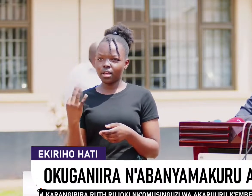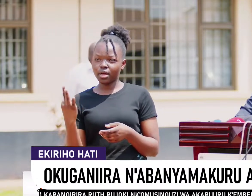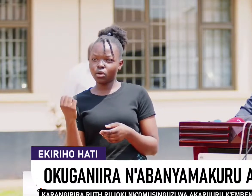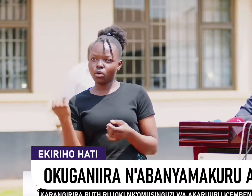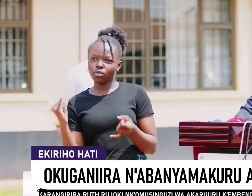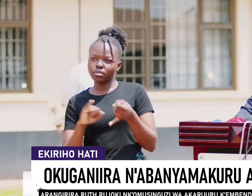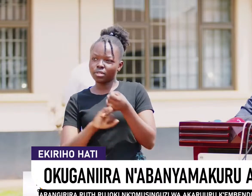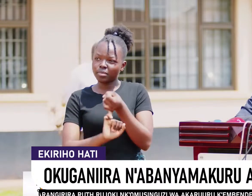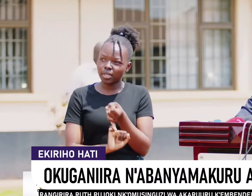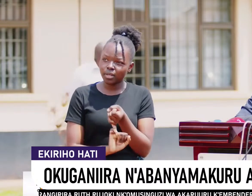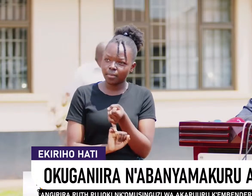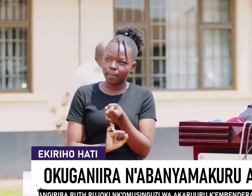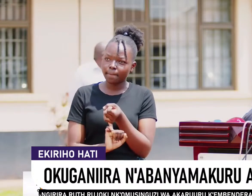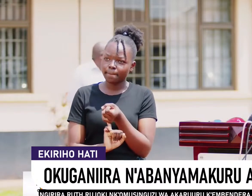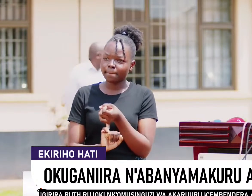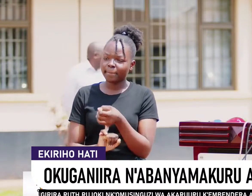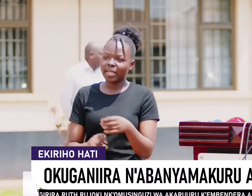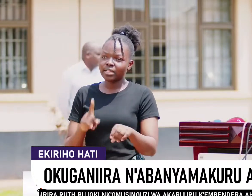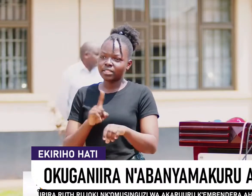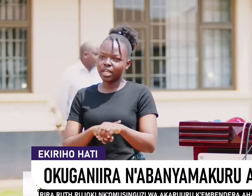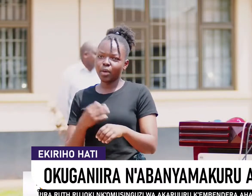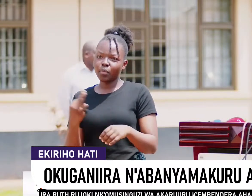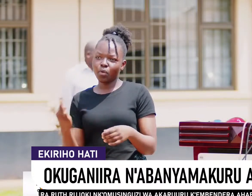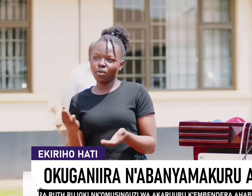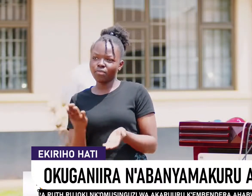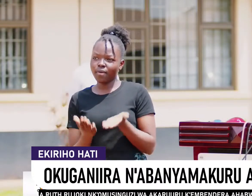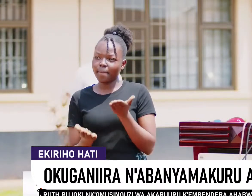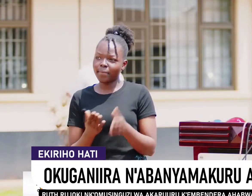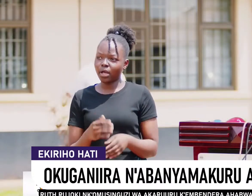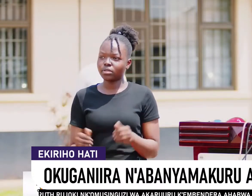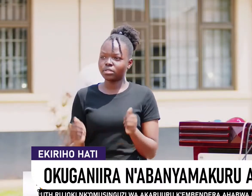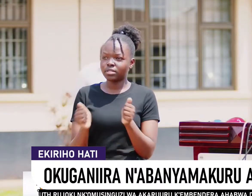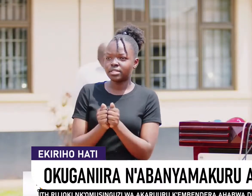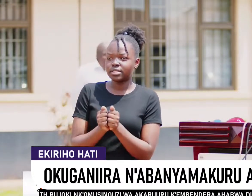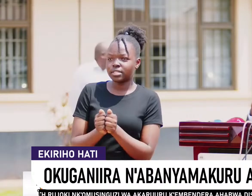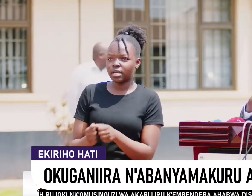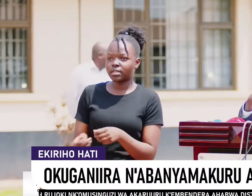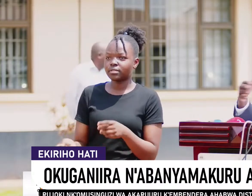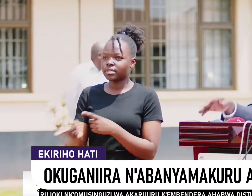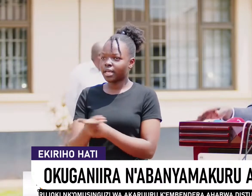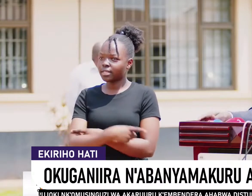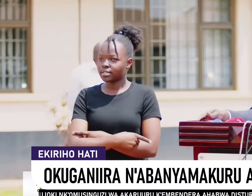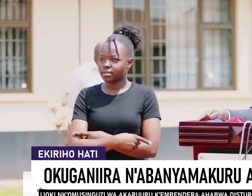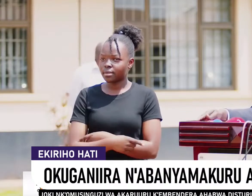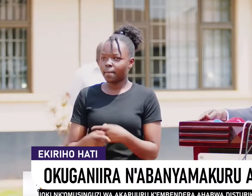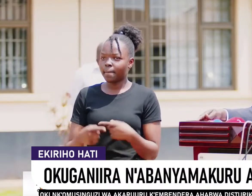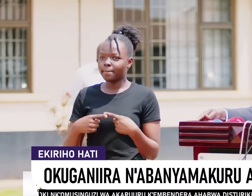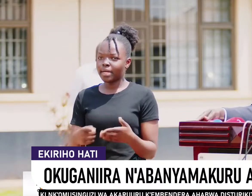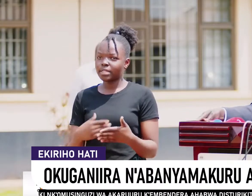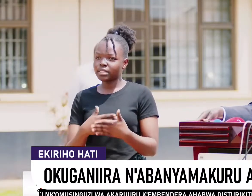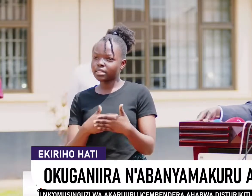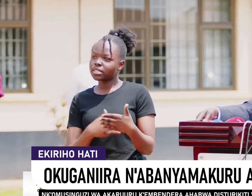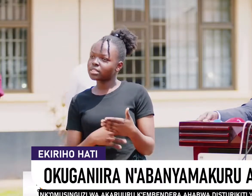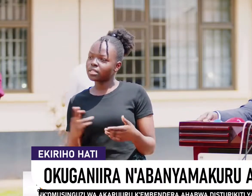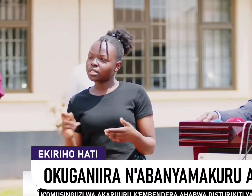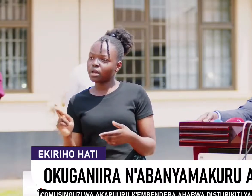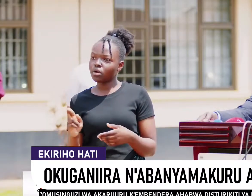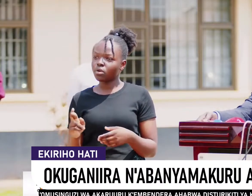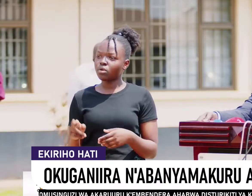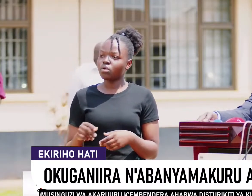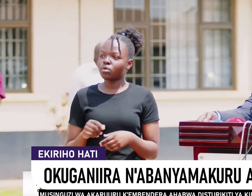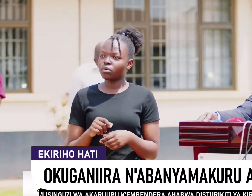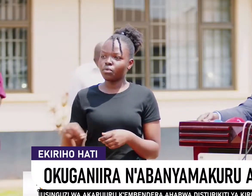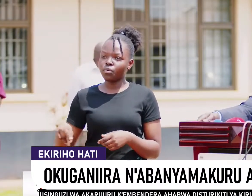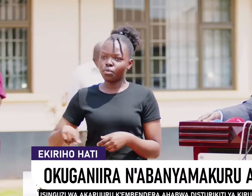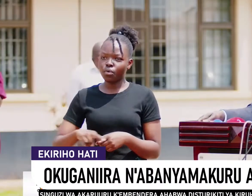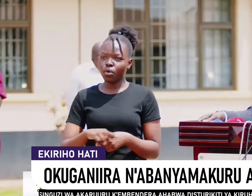September, a period of about 10 days. Since the roadmap is not static,